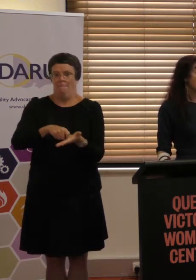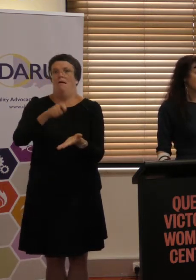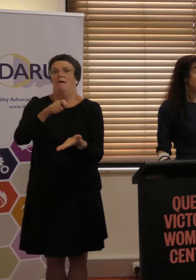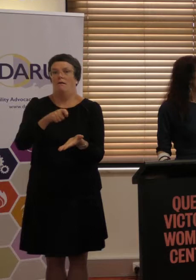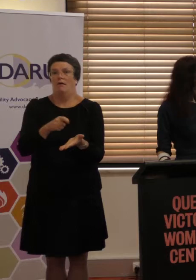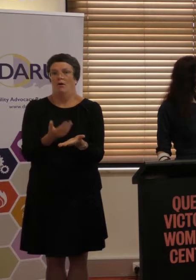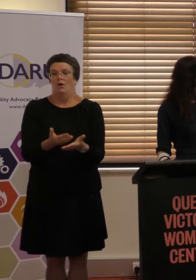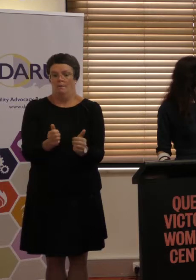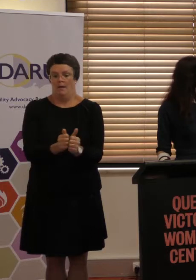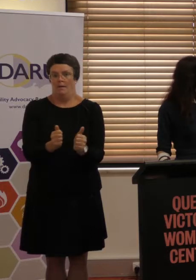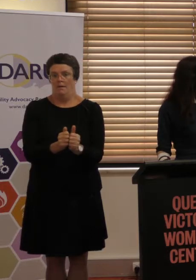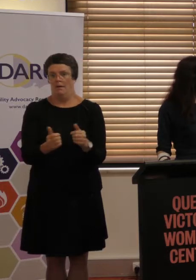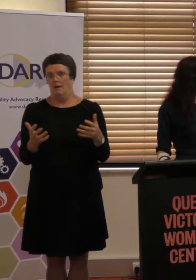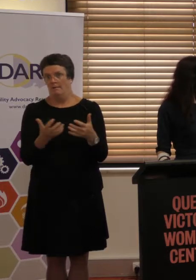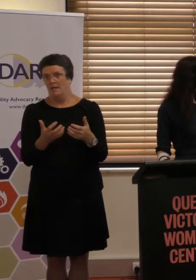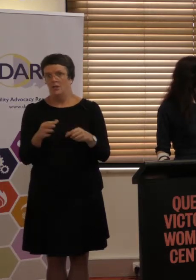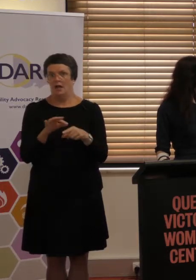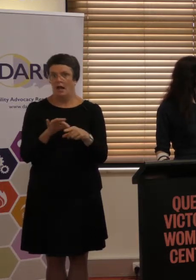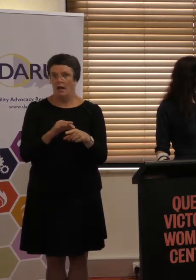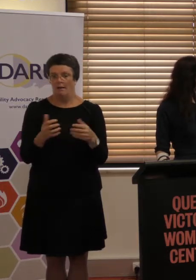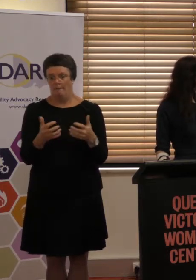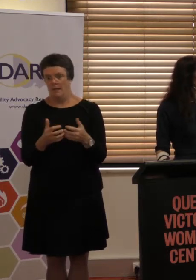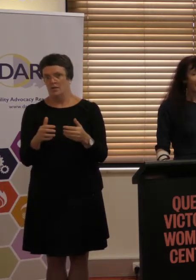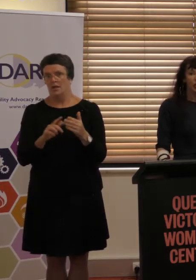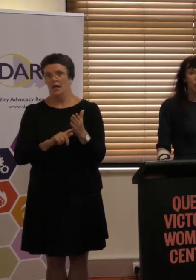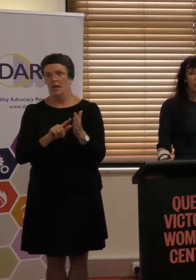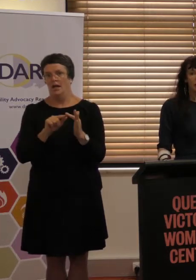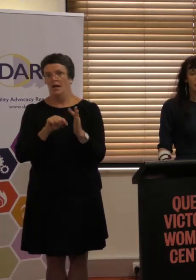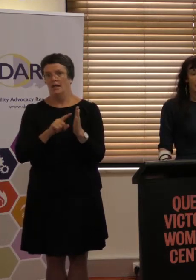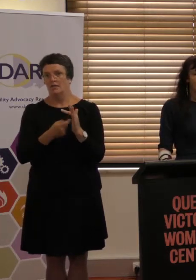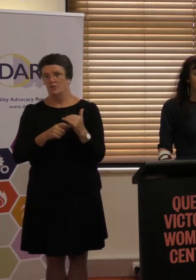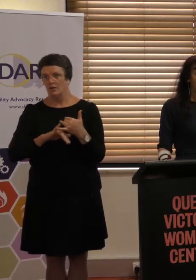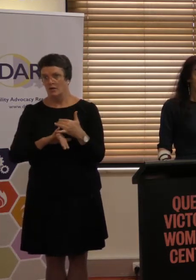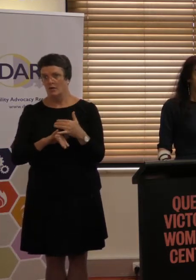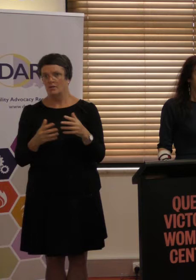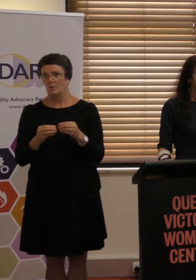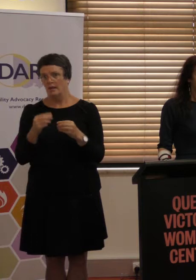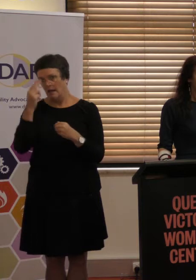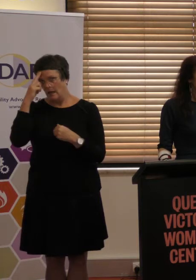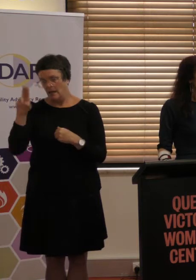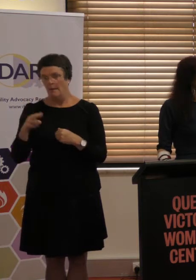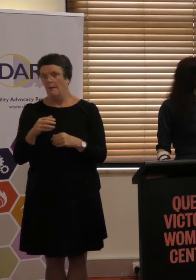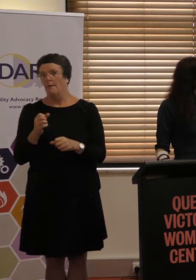colours, matching letters to his name, making noises and smiling.